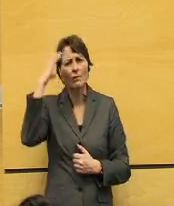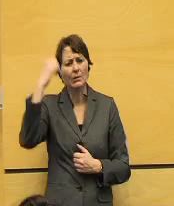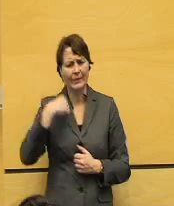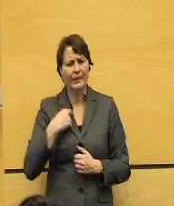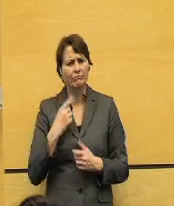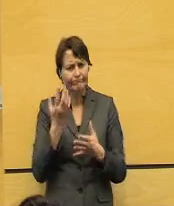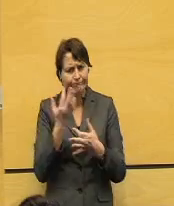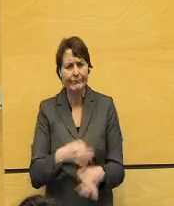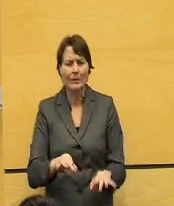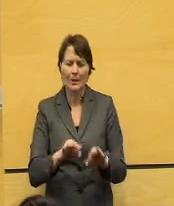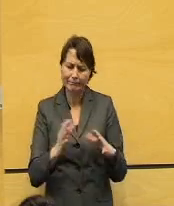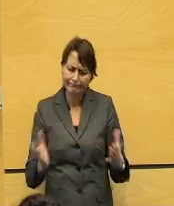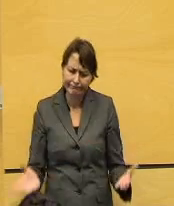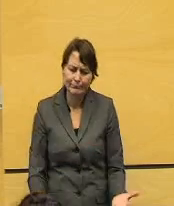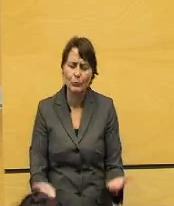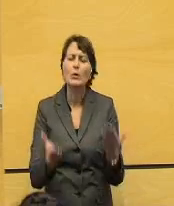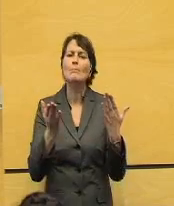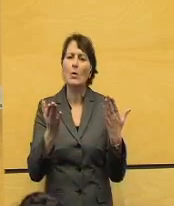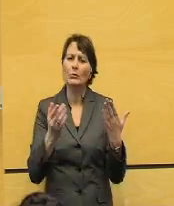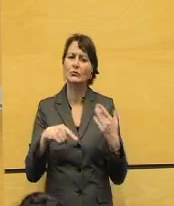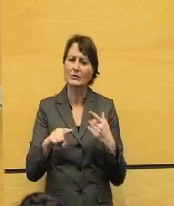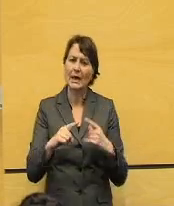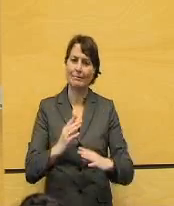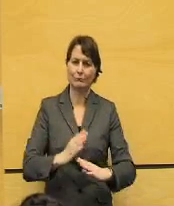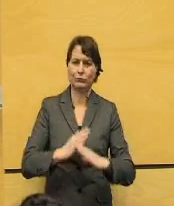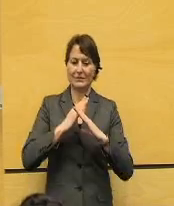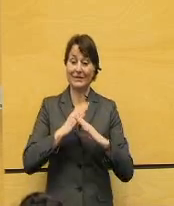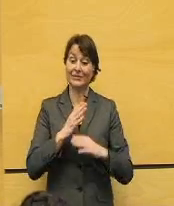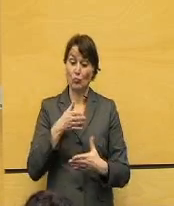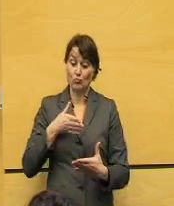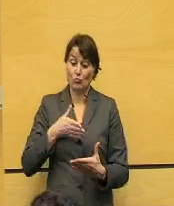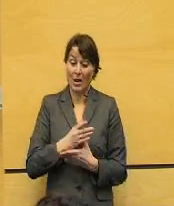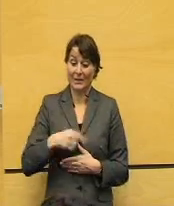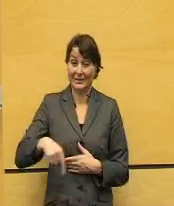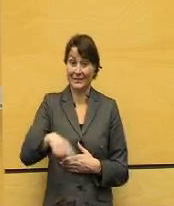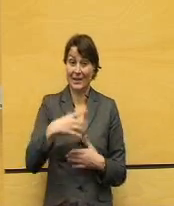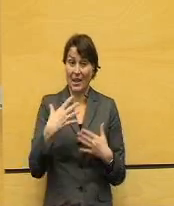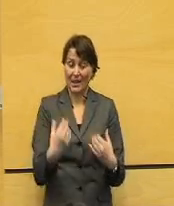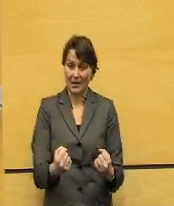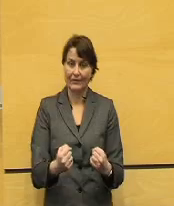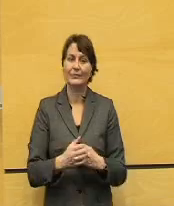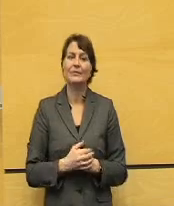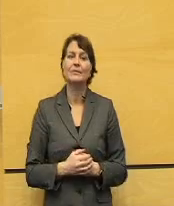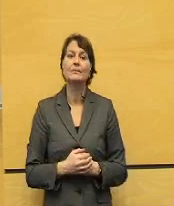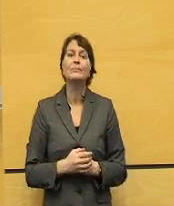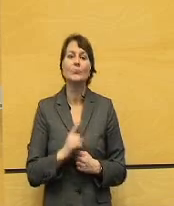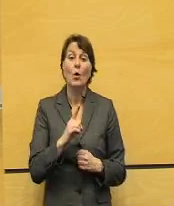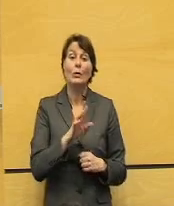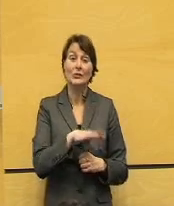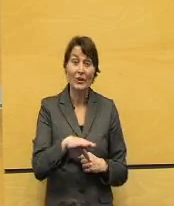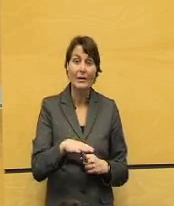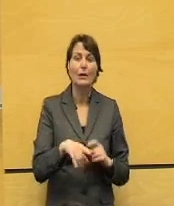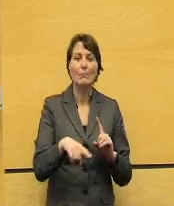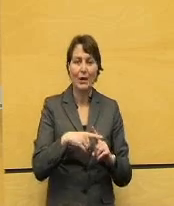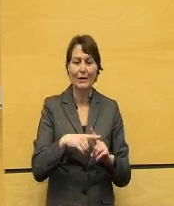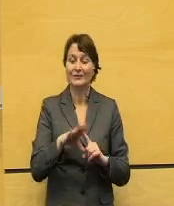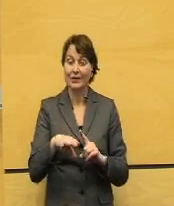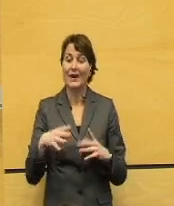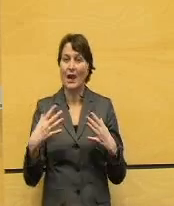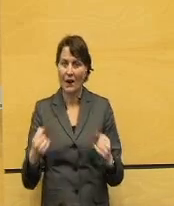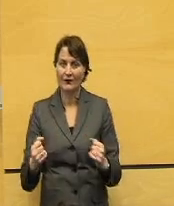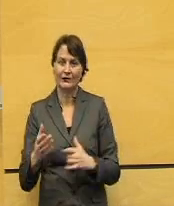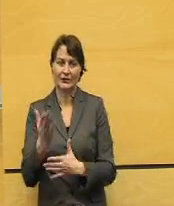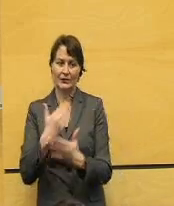the promotion and protection of the rights of children, including children with disability. Apart